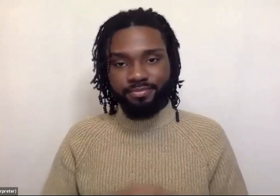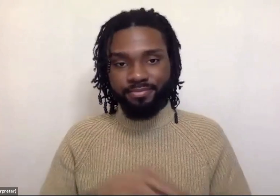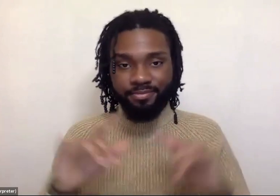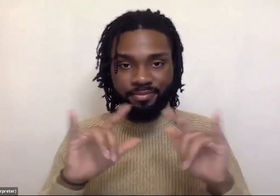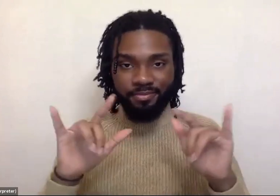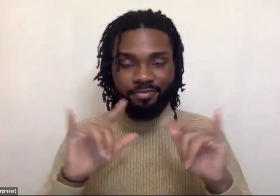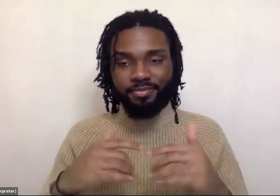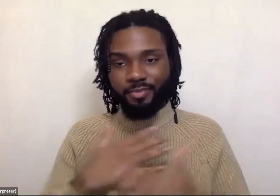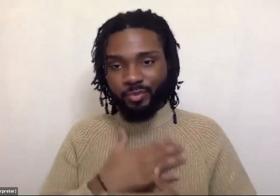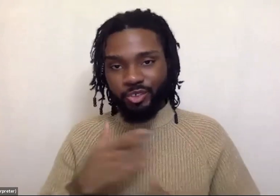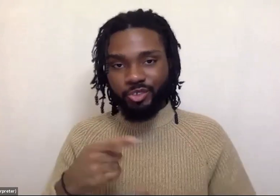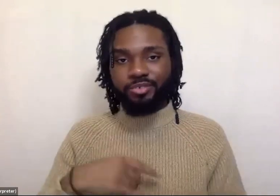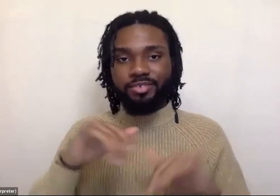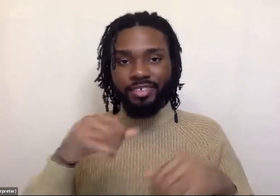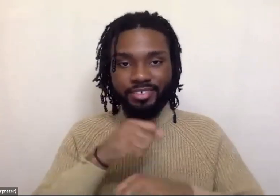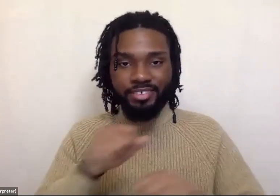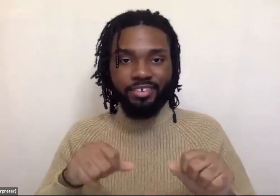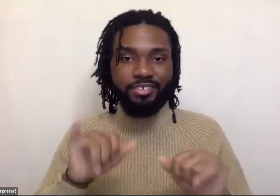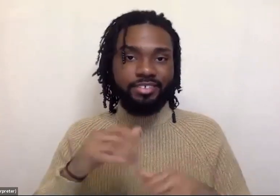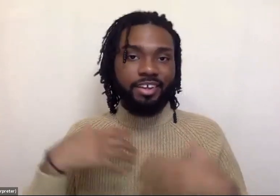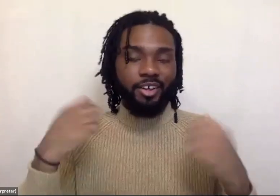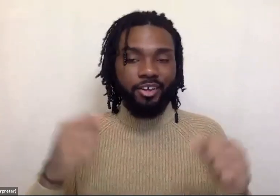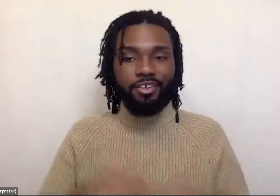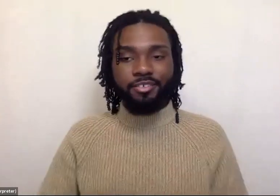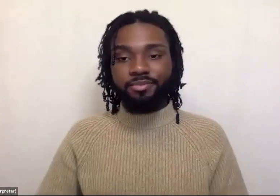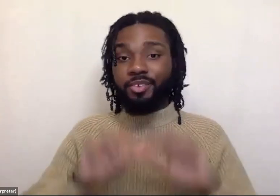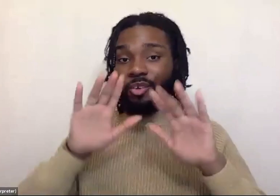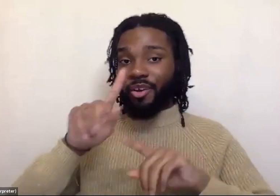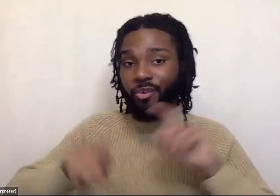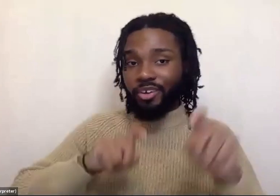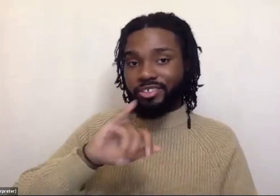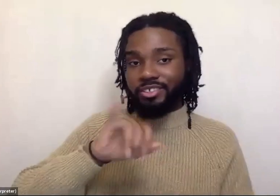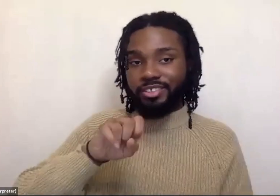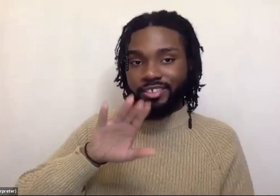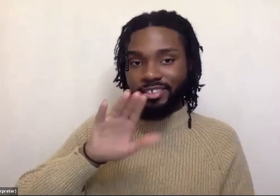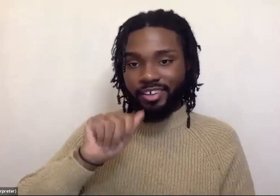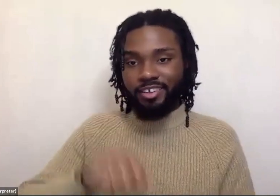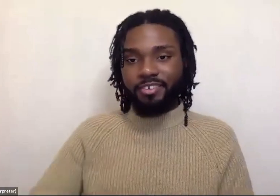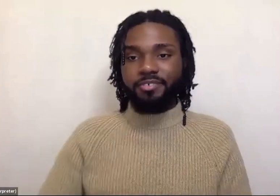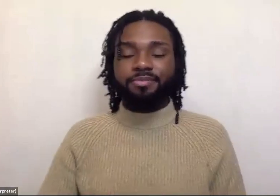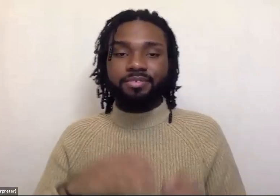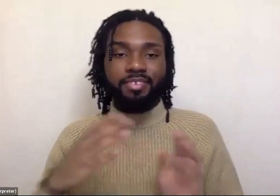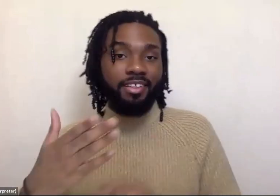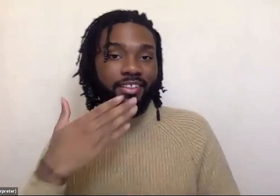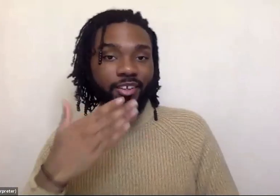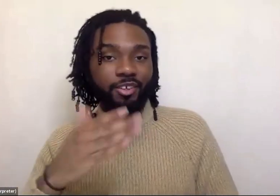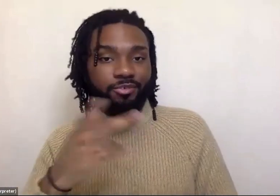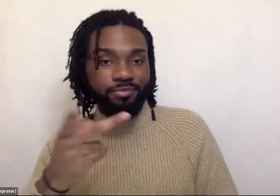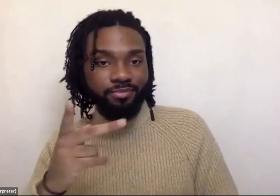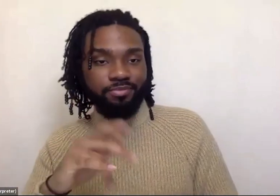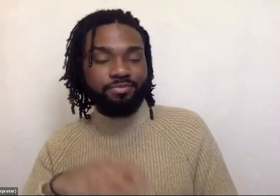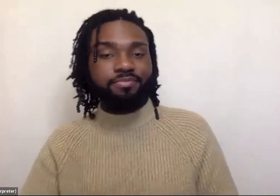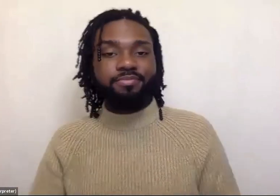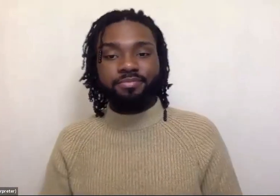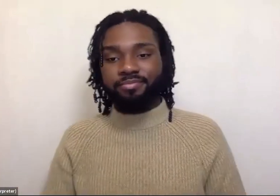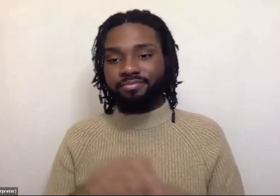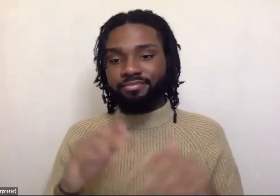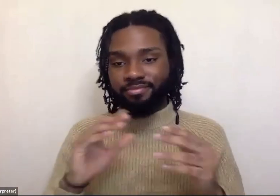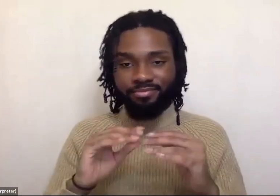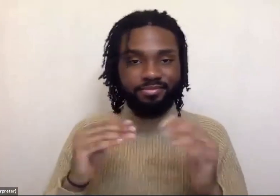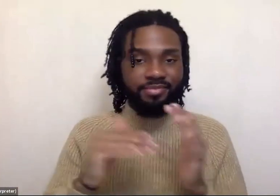you. Stay safe, stay healthy. Great questions, Jessica. Thank you. Thank you, Judy and Courtland. Thank you. Thank you all. Yay.